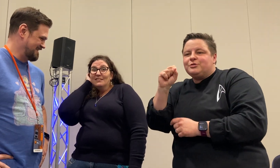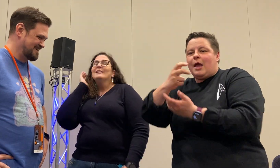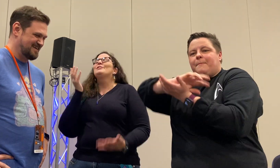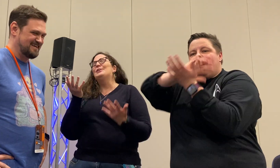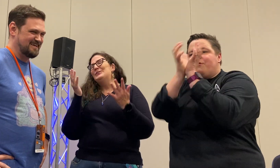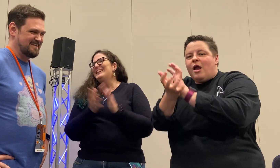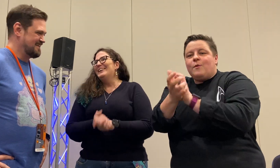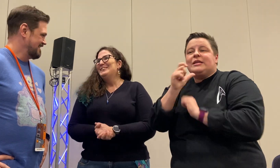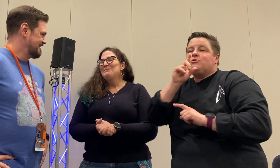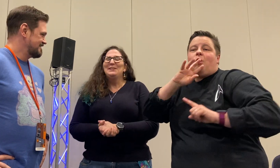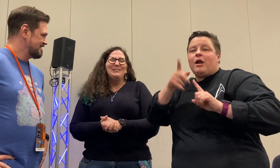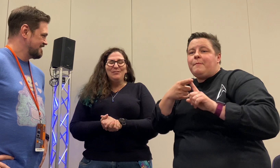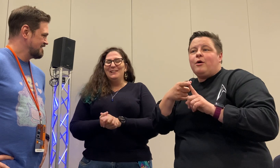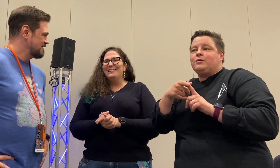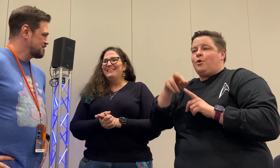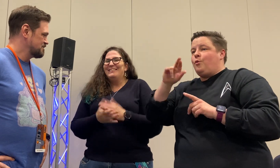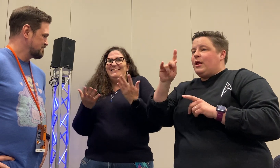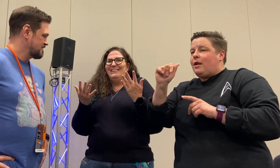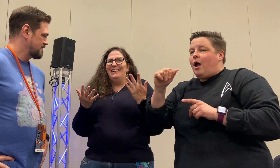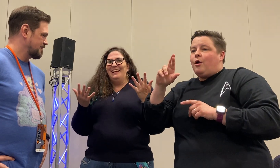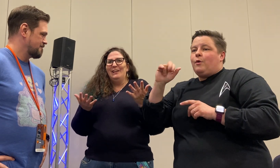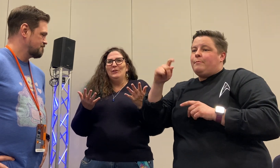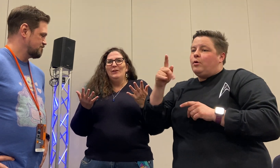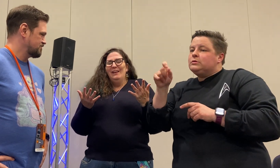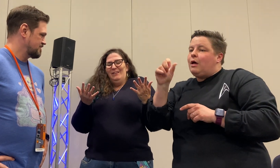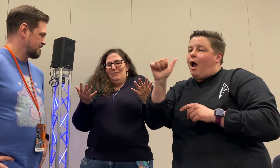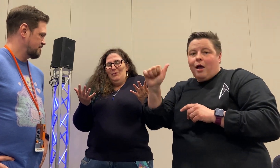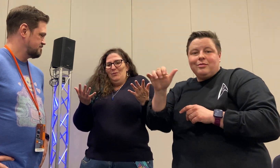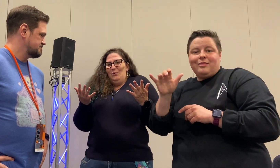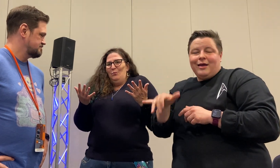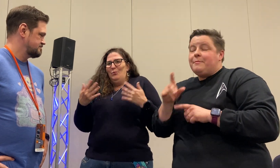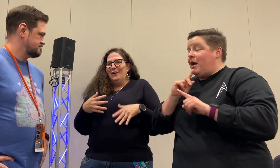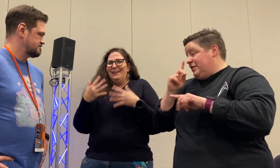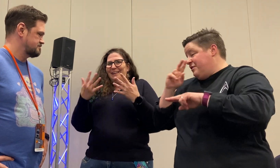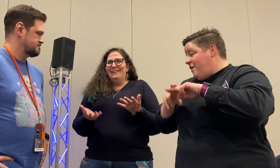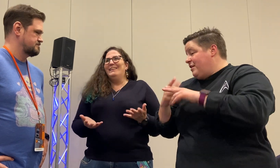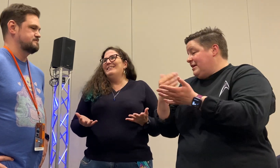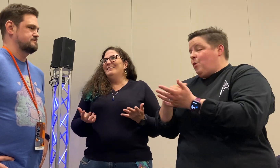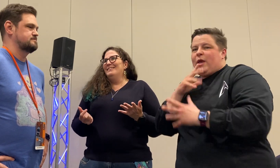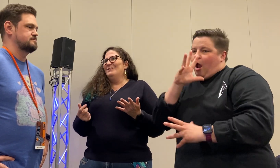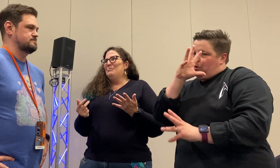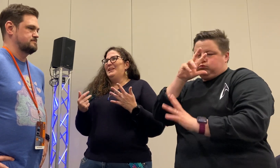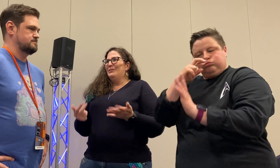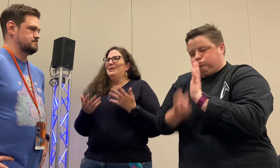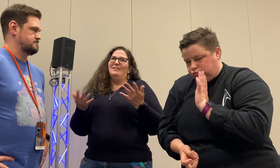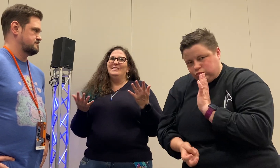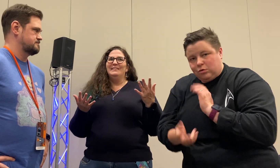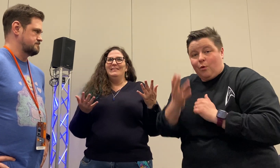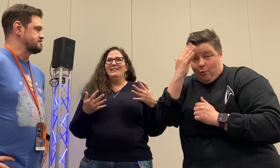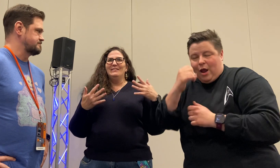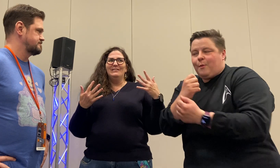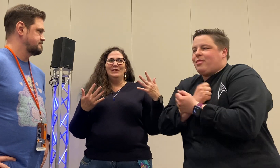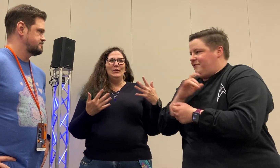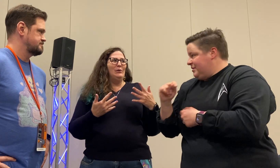So yeah, but it's fun. It's again, we're in it because we love it. And you know,